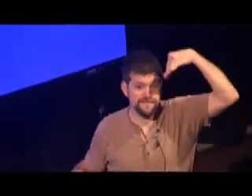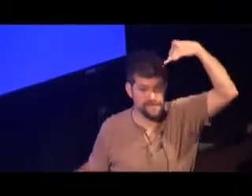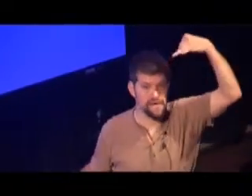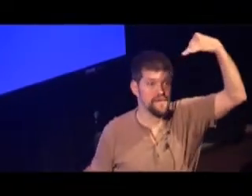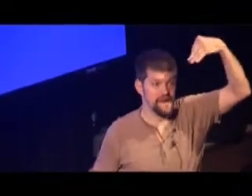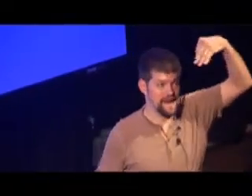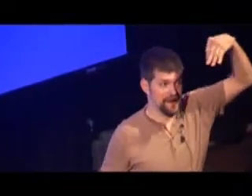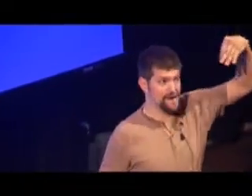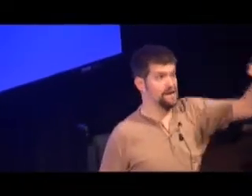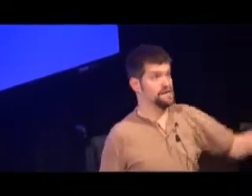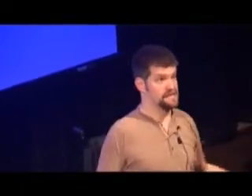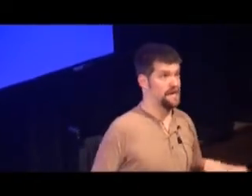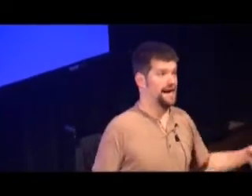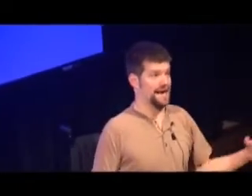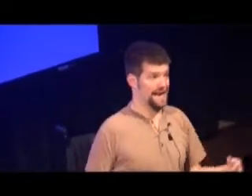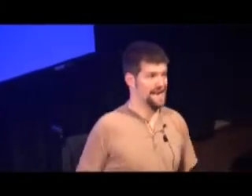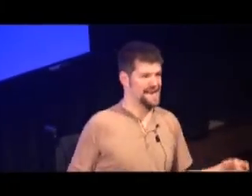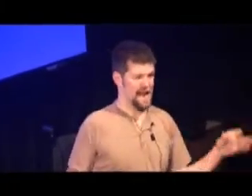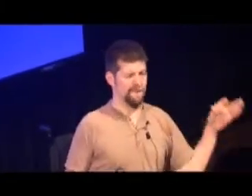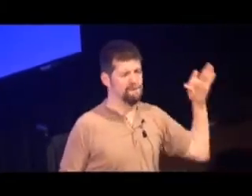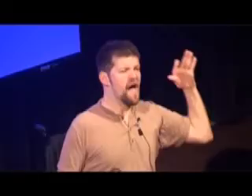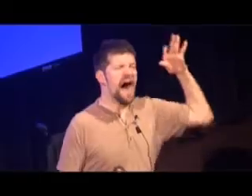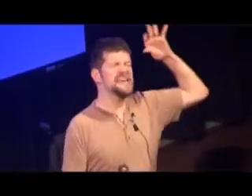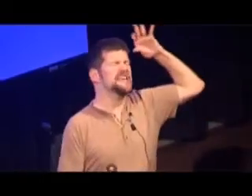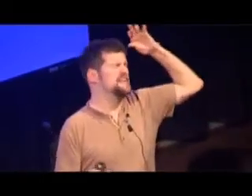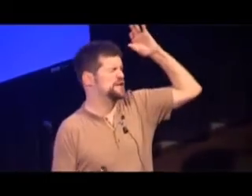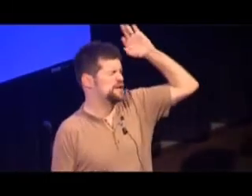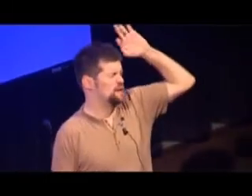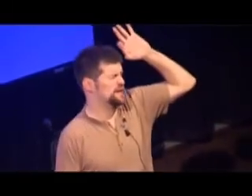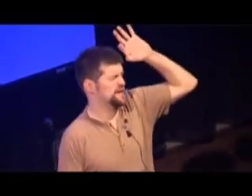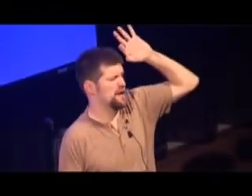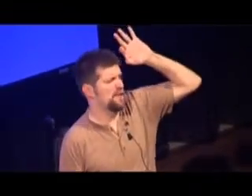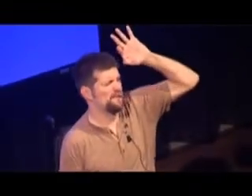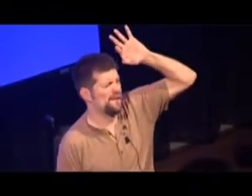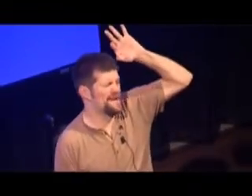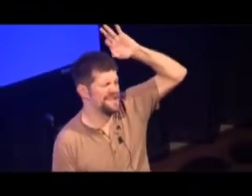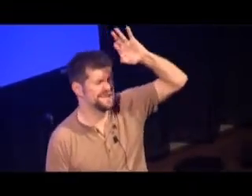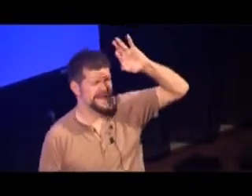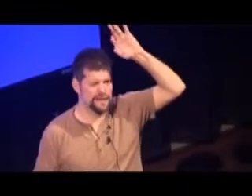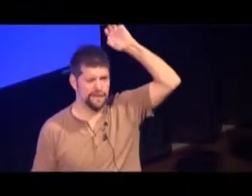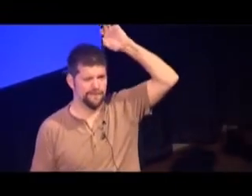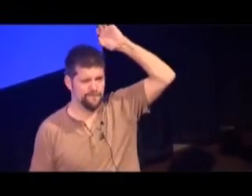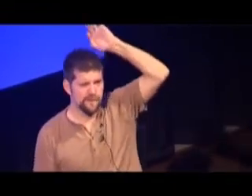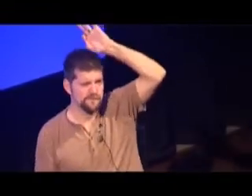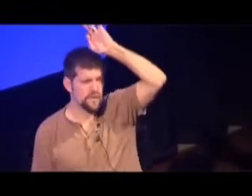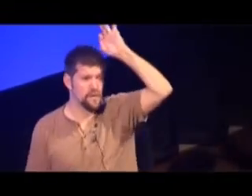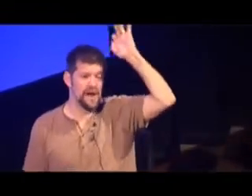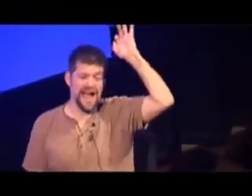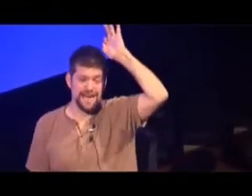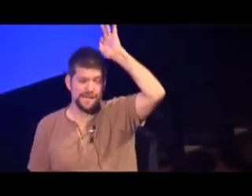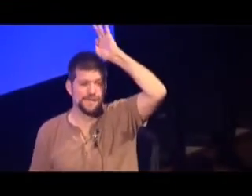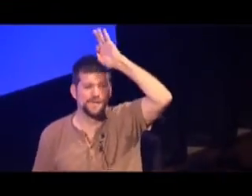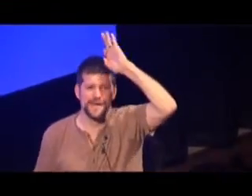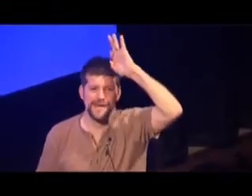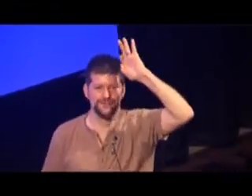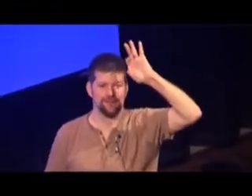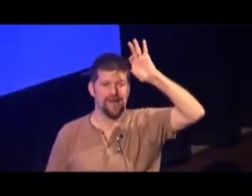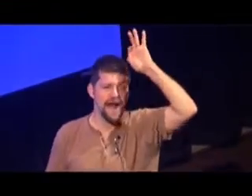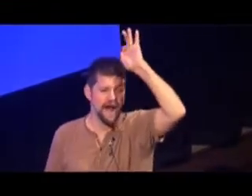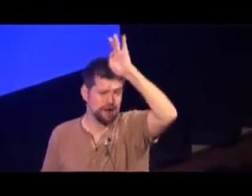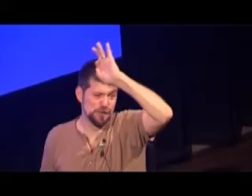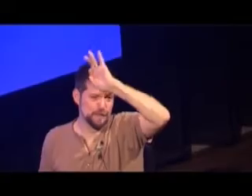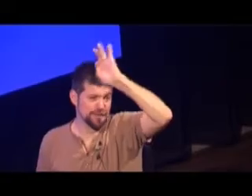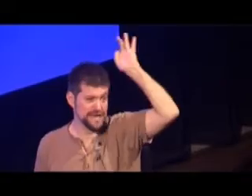step further here, don't I? Yeah. I need a cause more magical. more